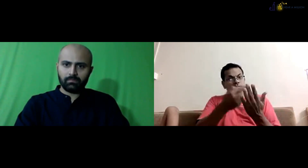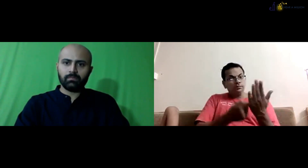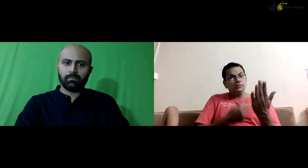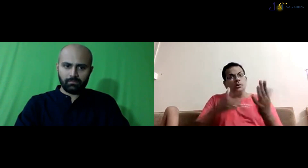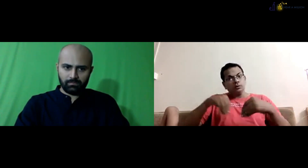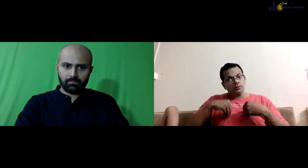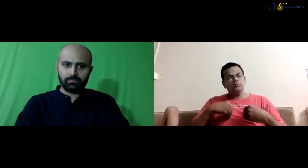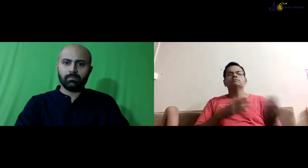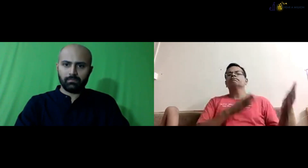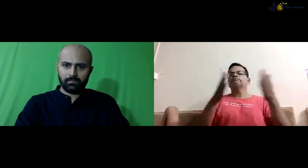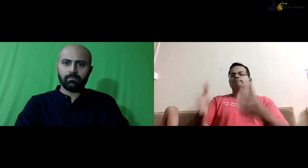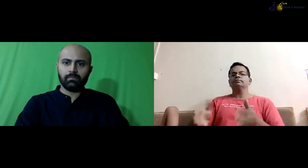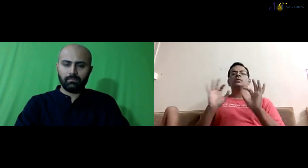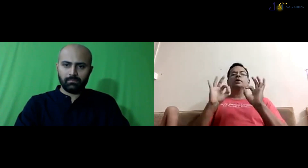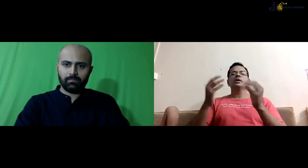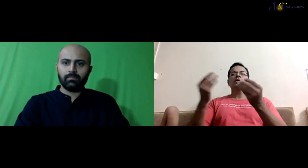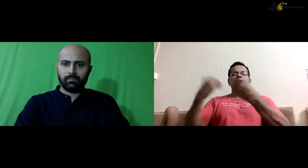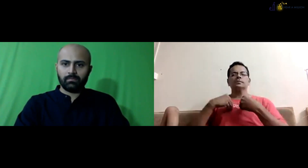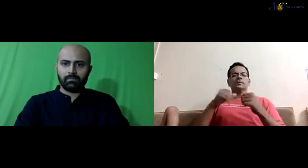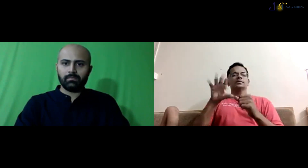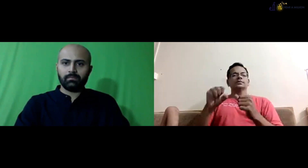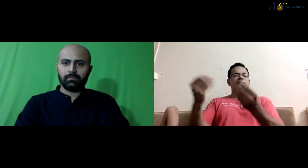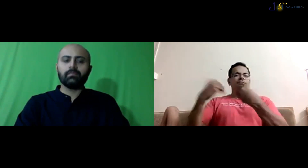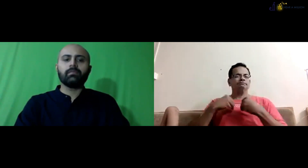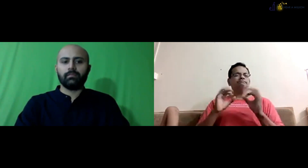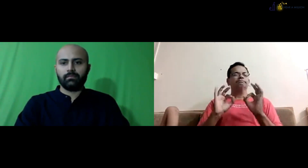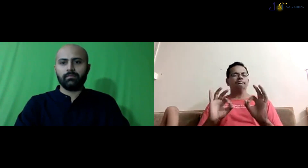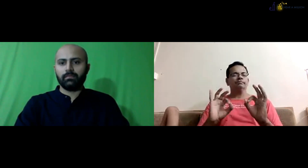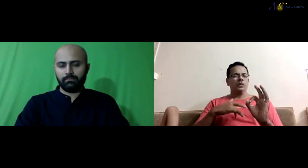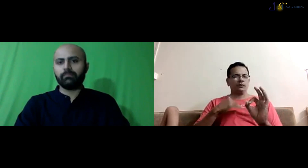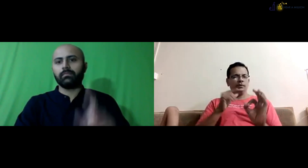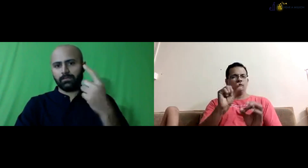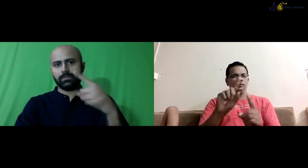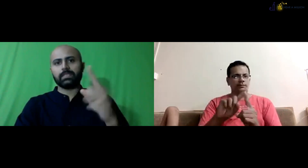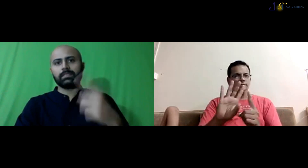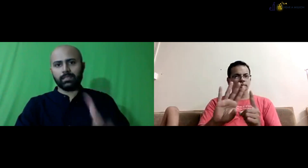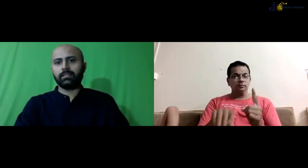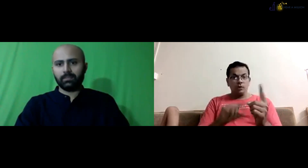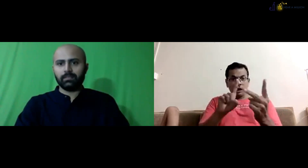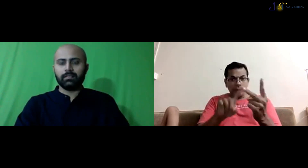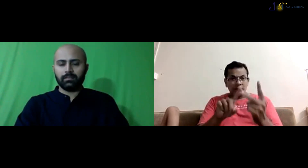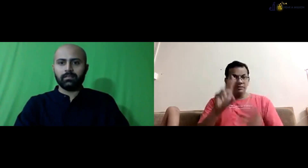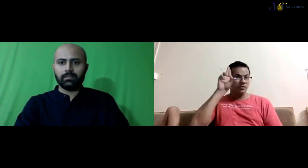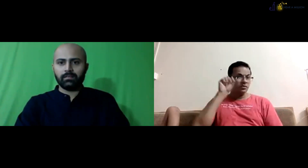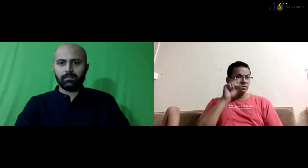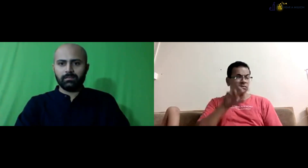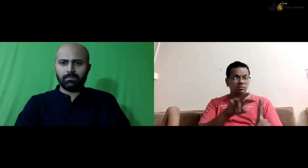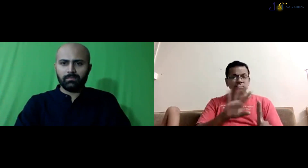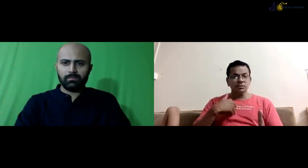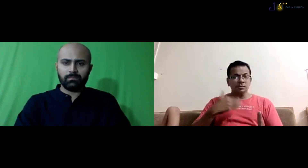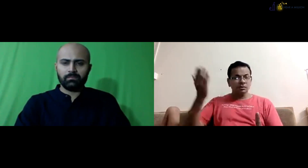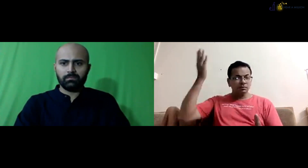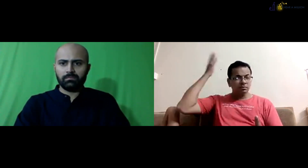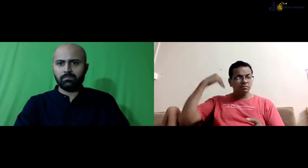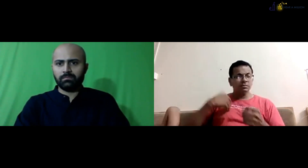have related to the ramps or the accessible toilets, we need to inform them. So that's how we can get the accessibility. That's the one thing I am